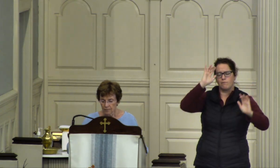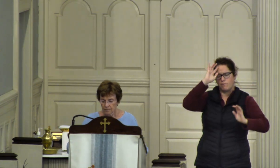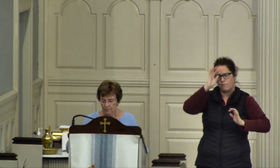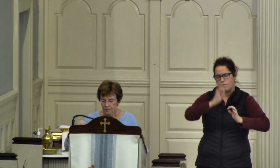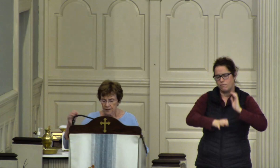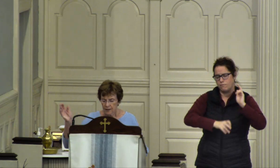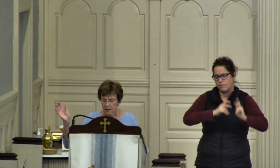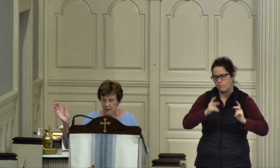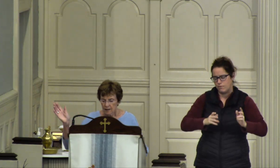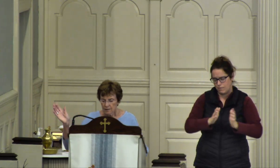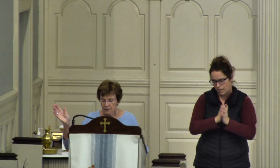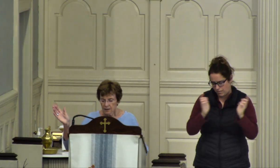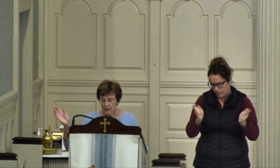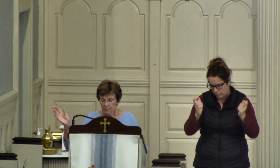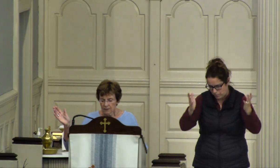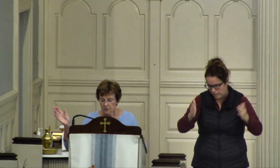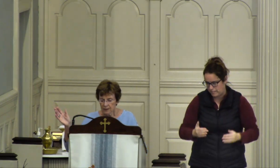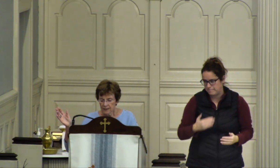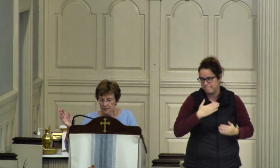Alleluia.